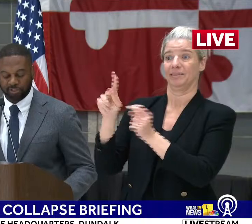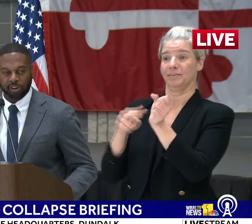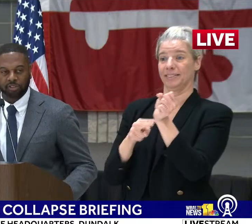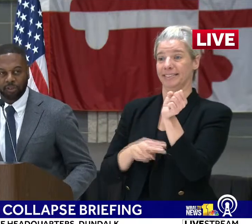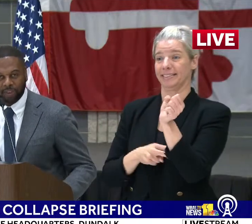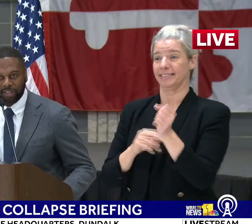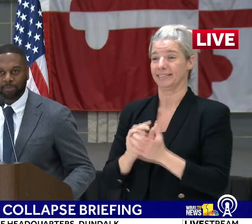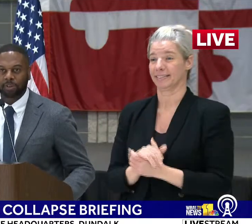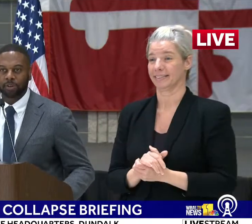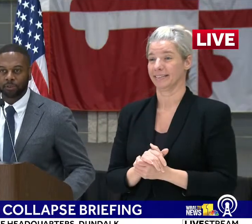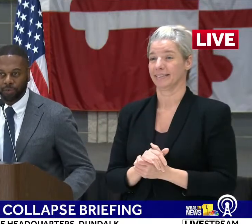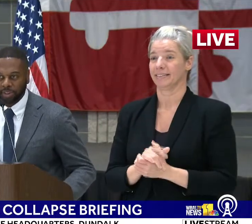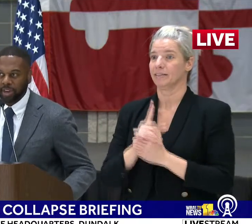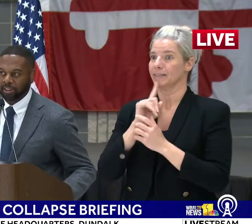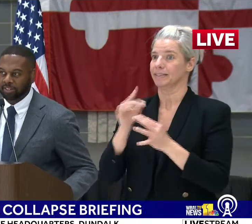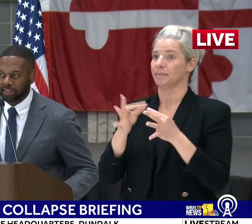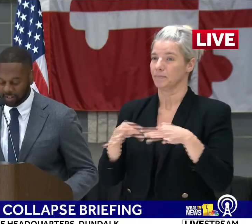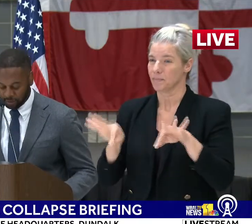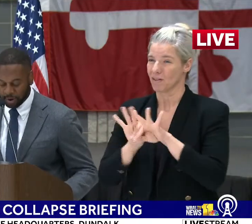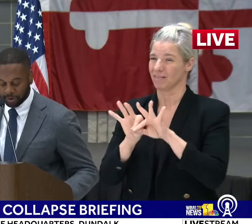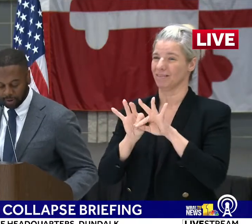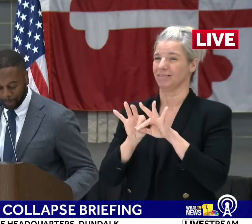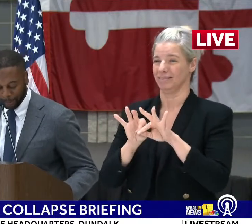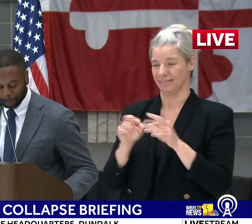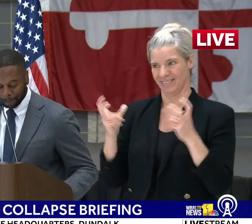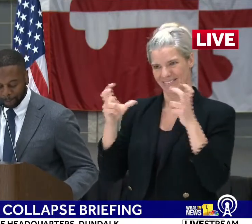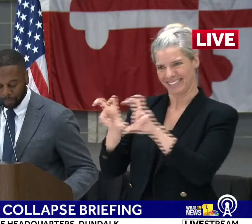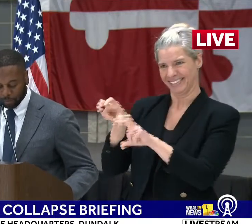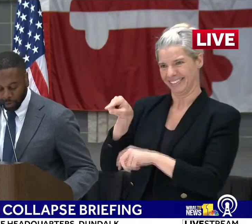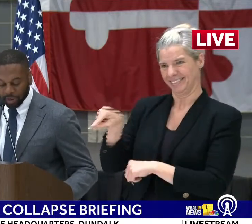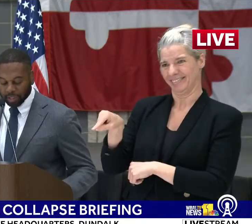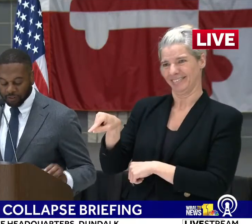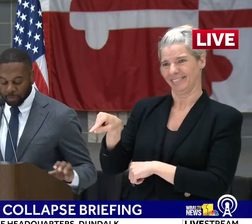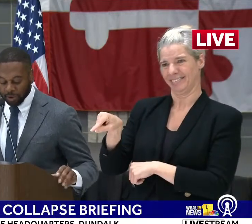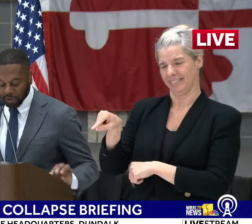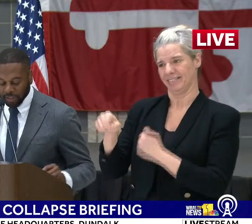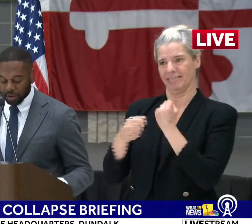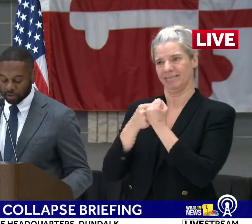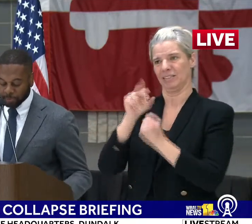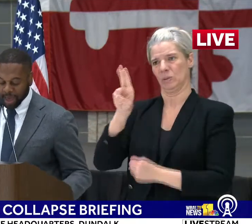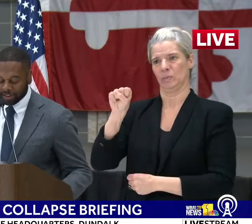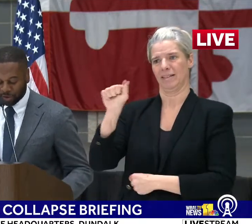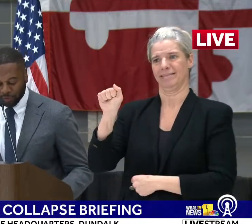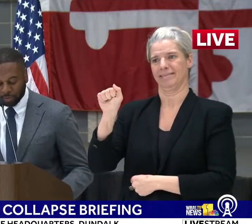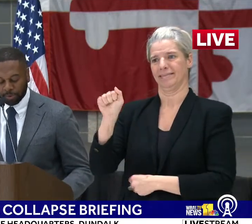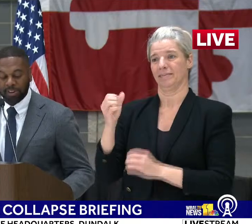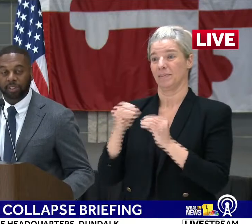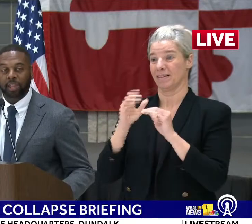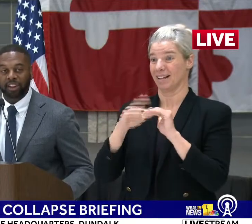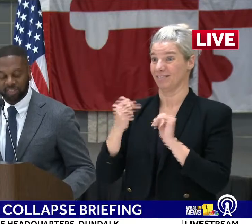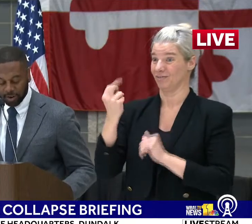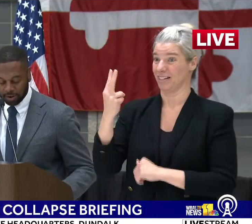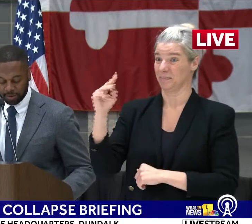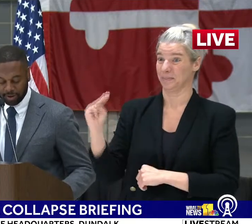significant infrastructure investment for the United States of America. More than 11 million vehicles